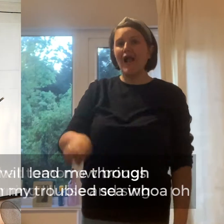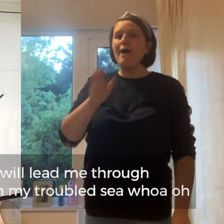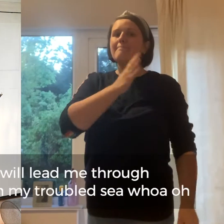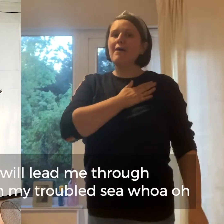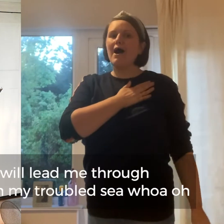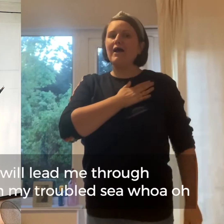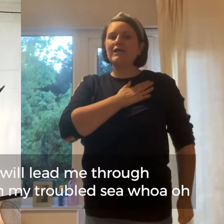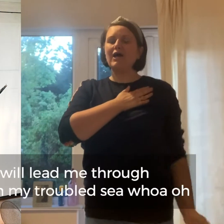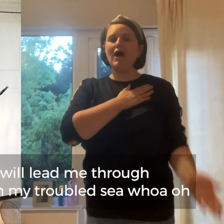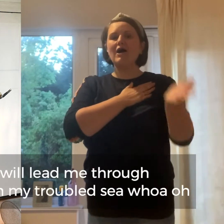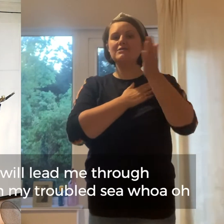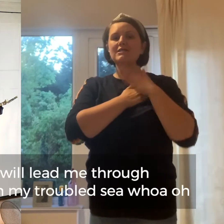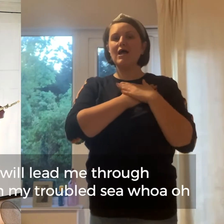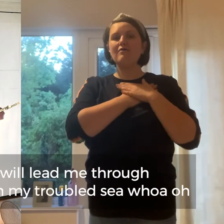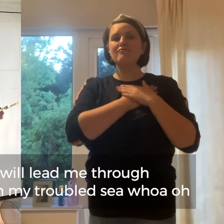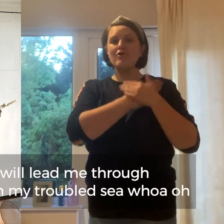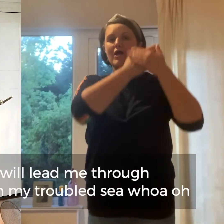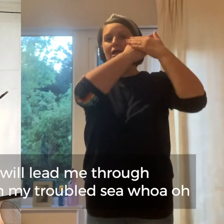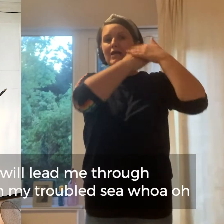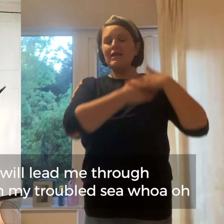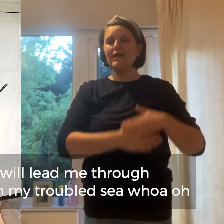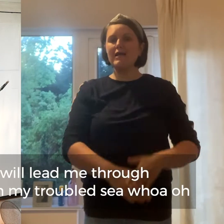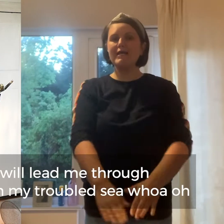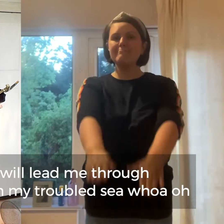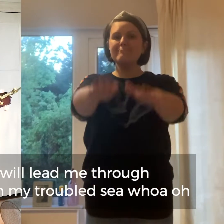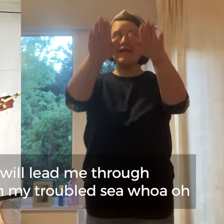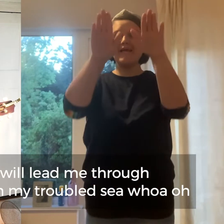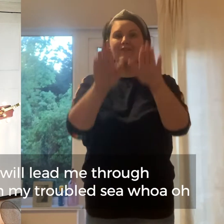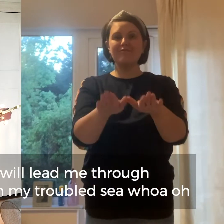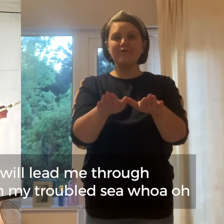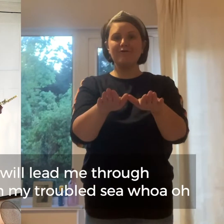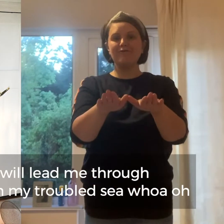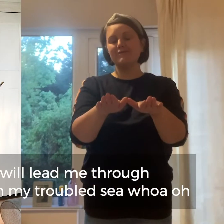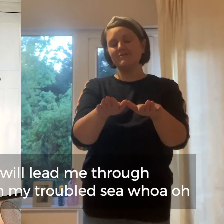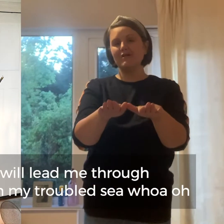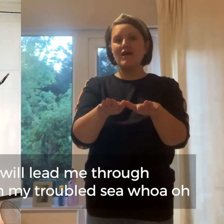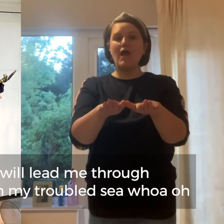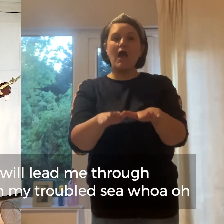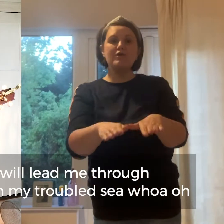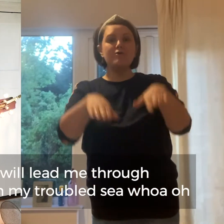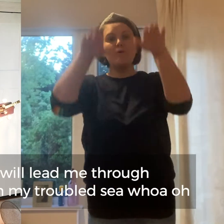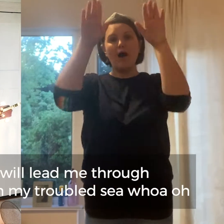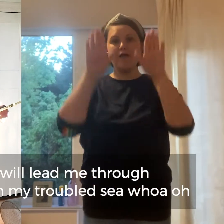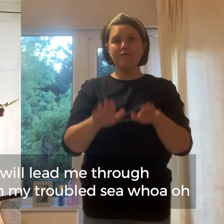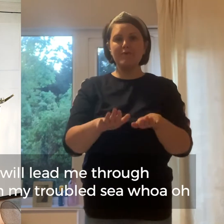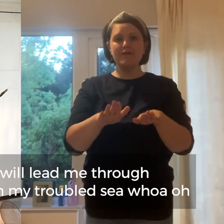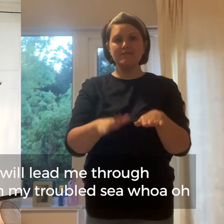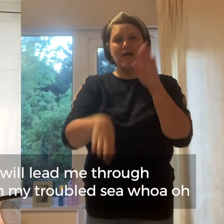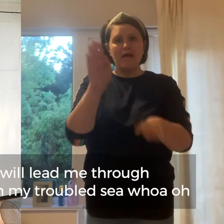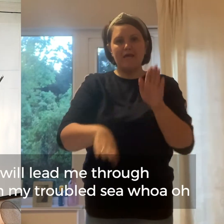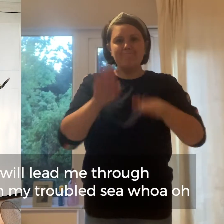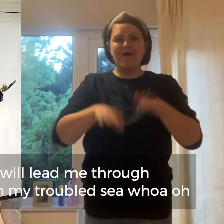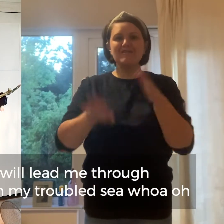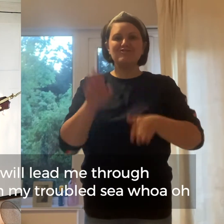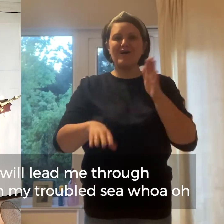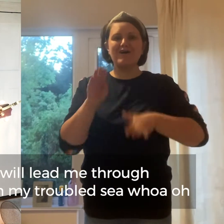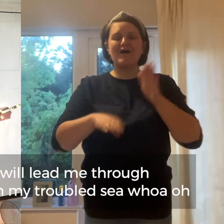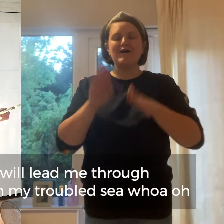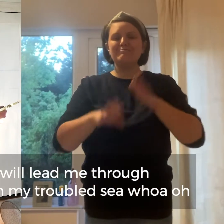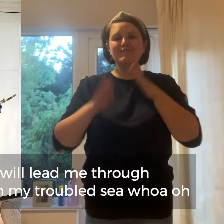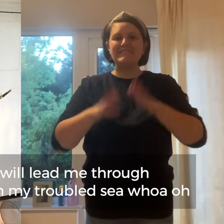sing. 'Cause my God's love will lead me through. You are the peace in